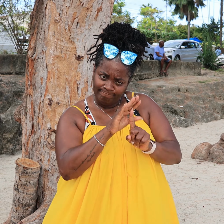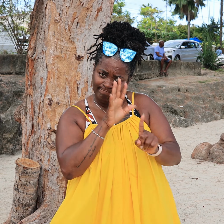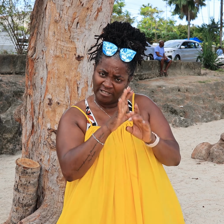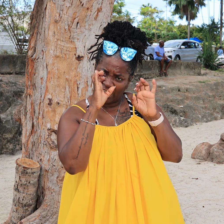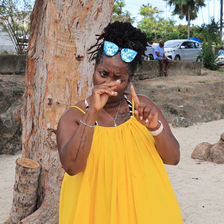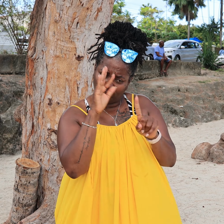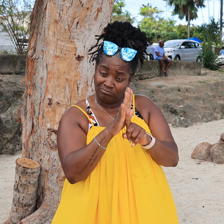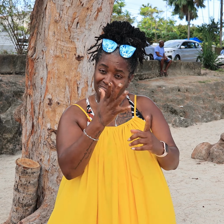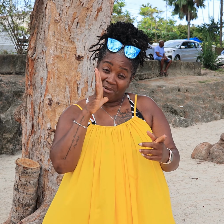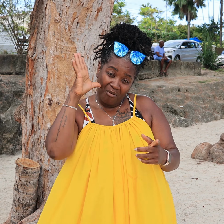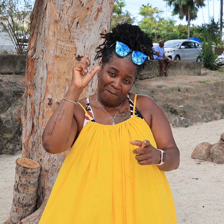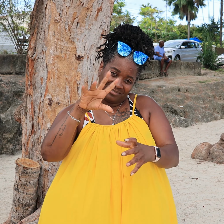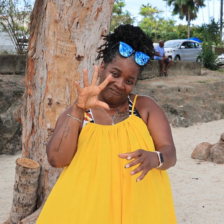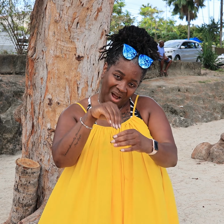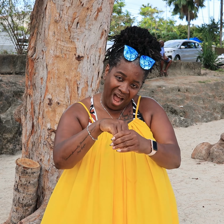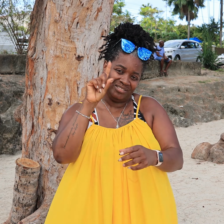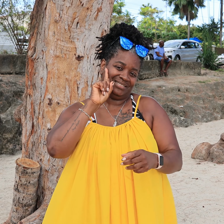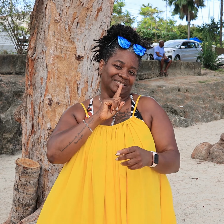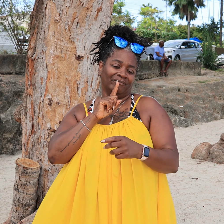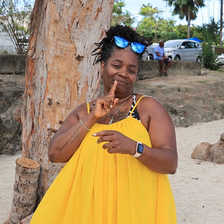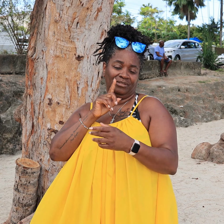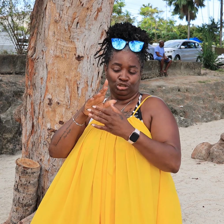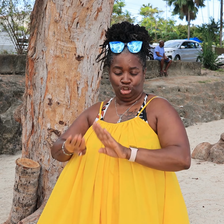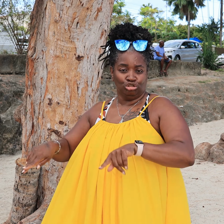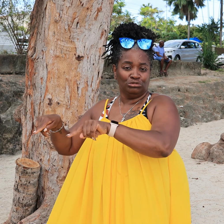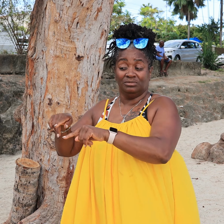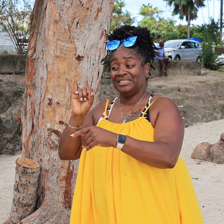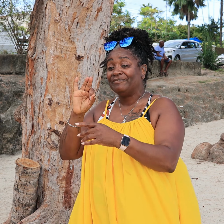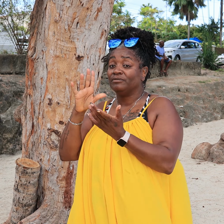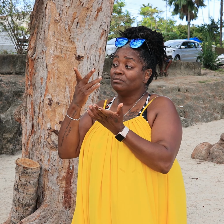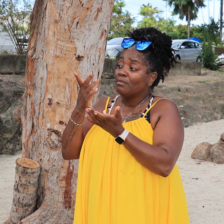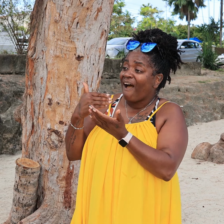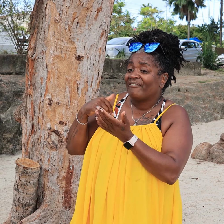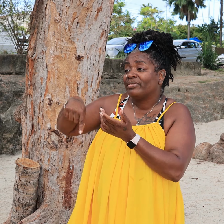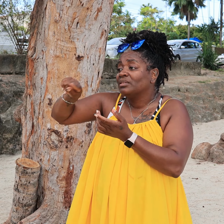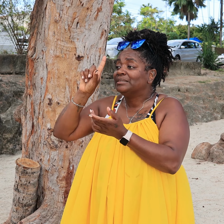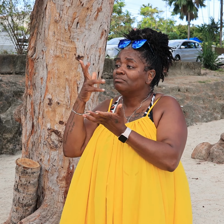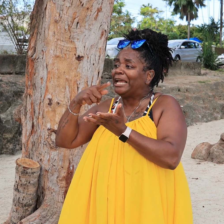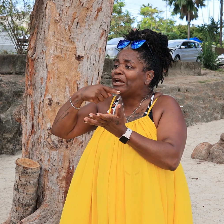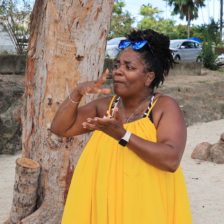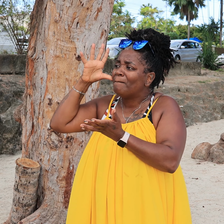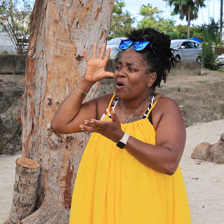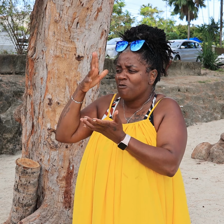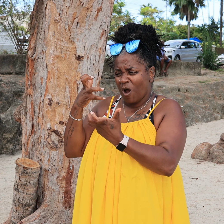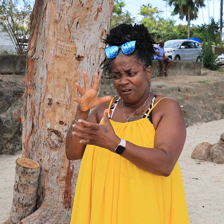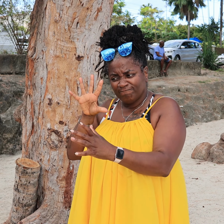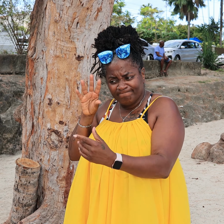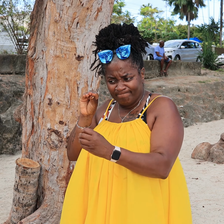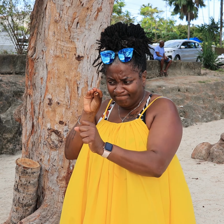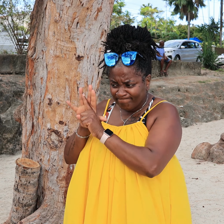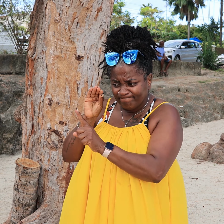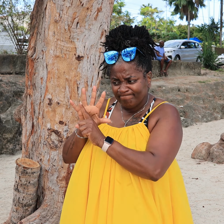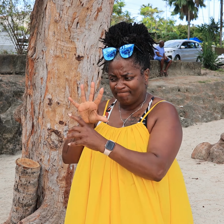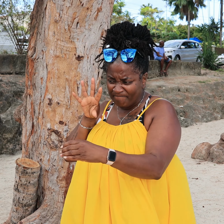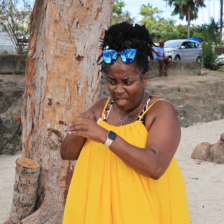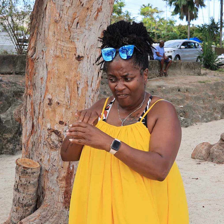well educated. Parents need to be involved in the lives of their deaf children. If they're hearing parents who want to be involved in their deaf children's lives and provide